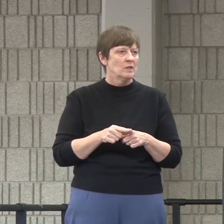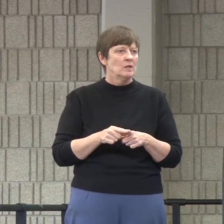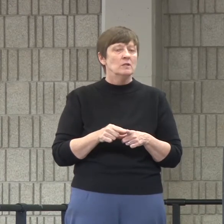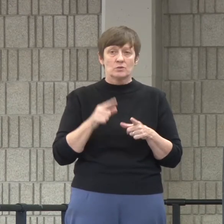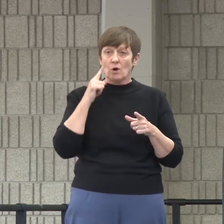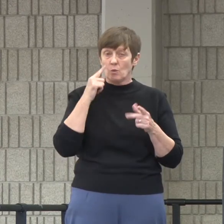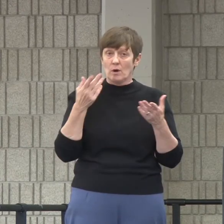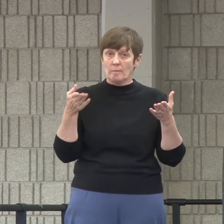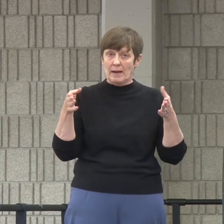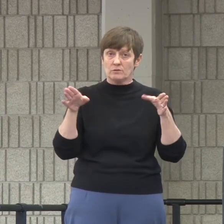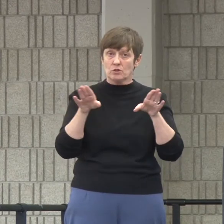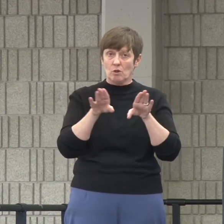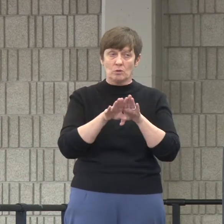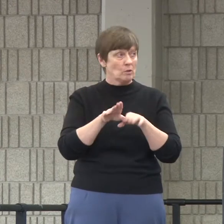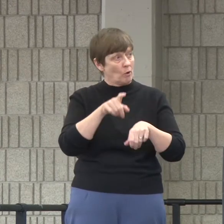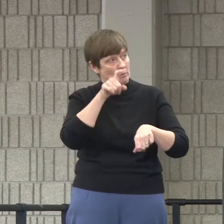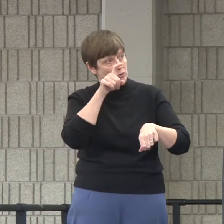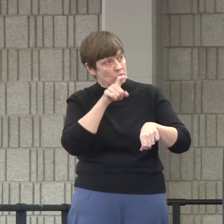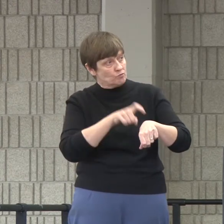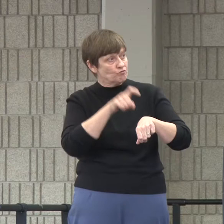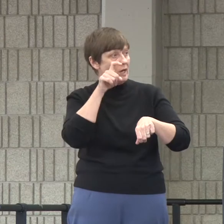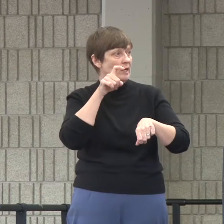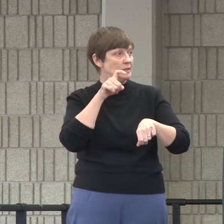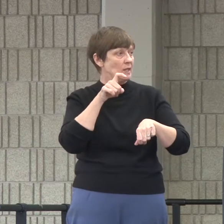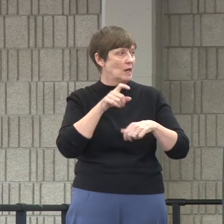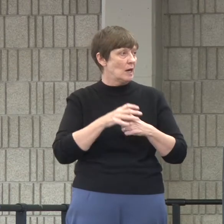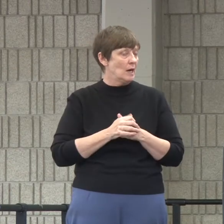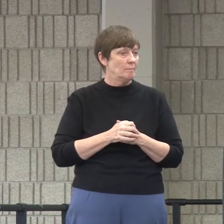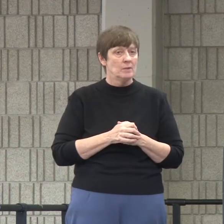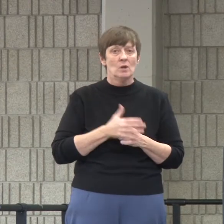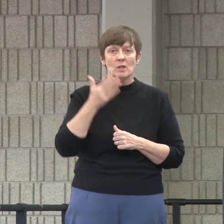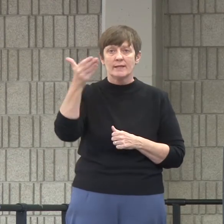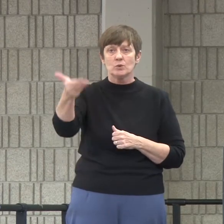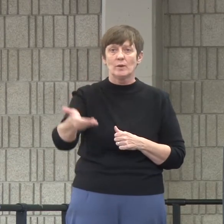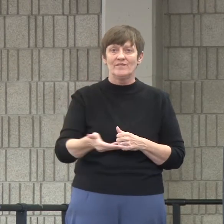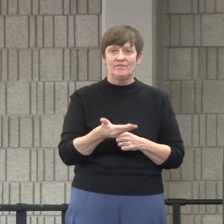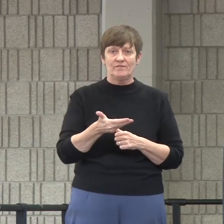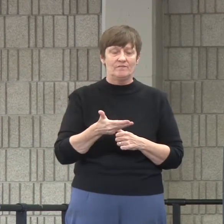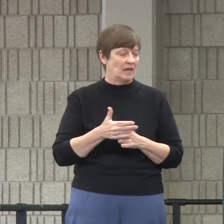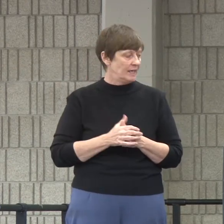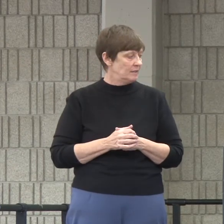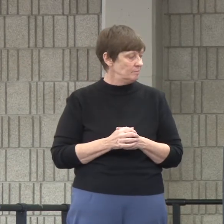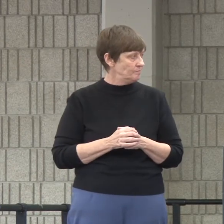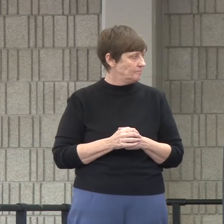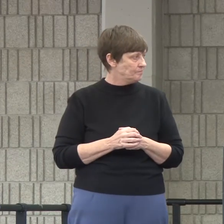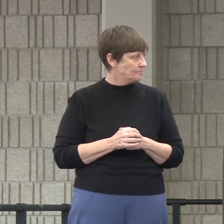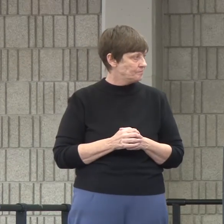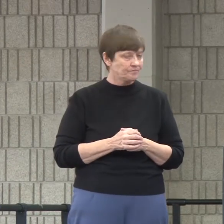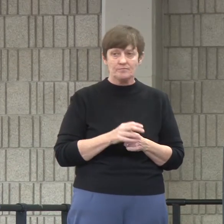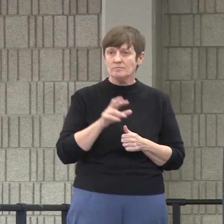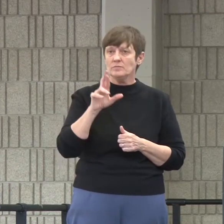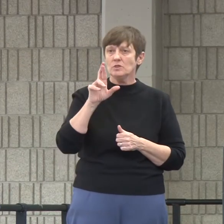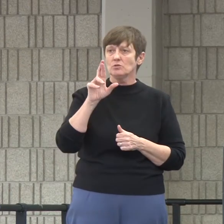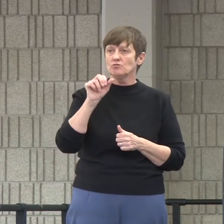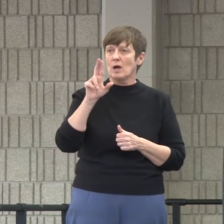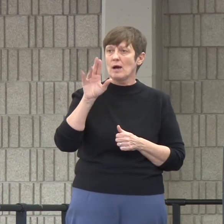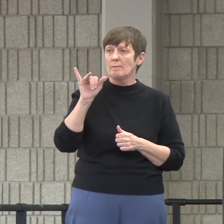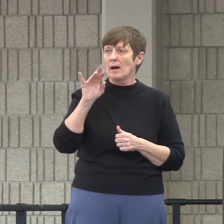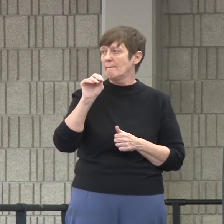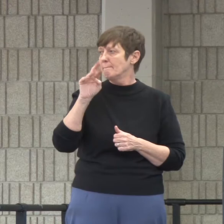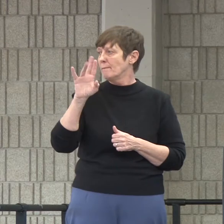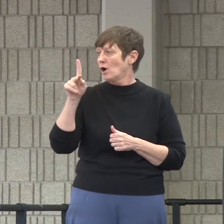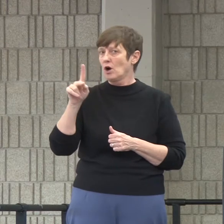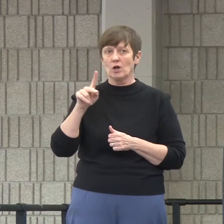close up. We're almost right on time. I would like to invite, if I could, Rabbi Mark Elber and Cantor